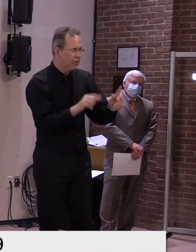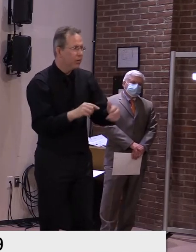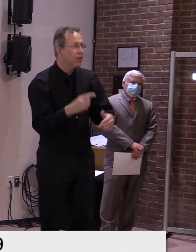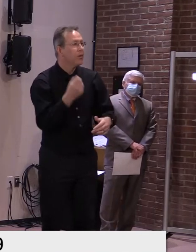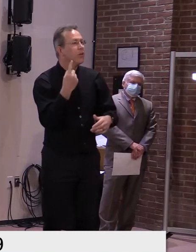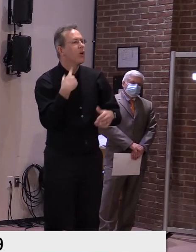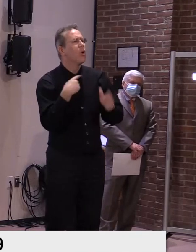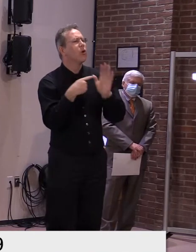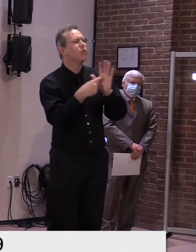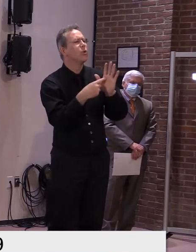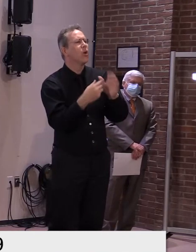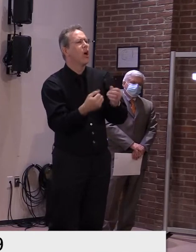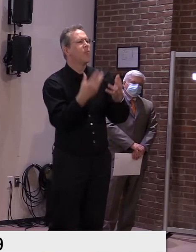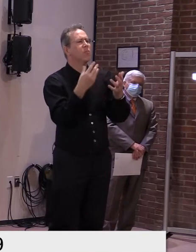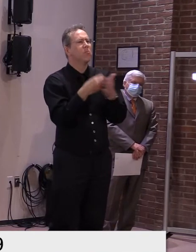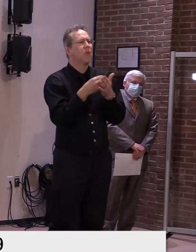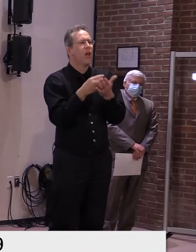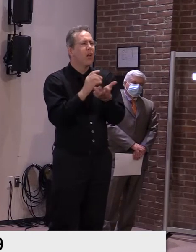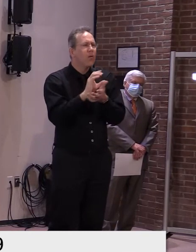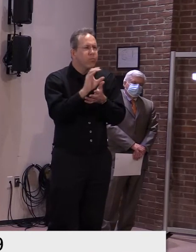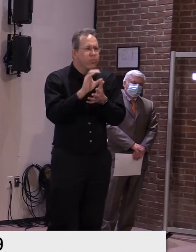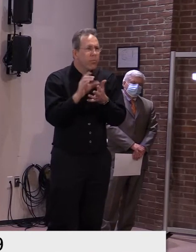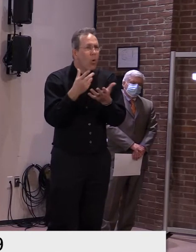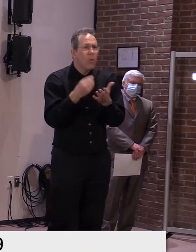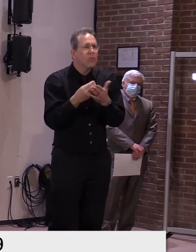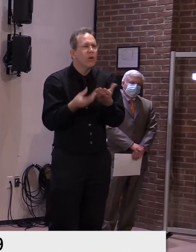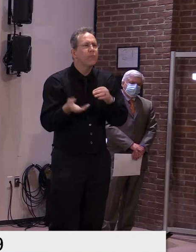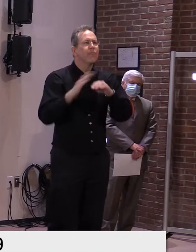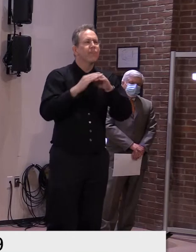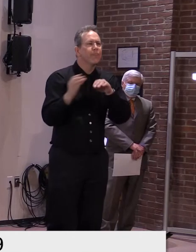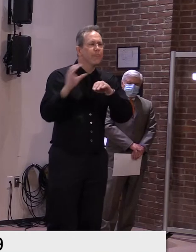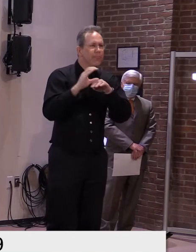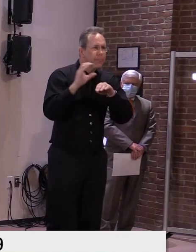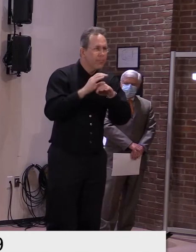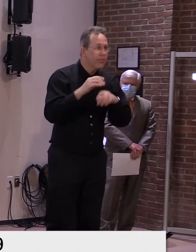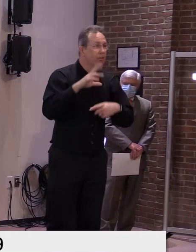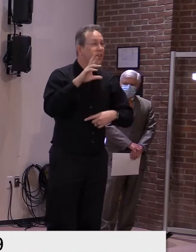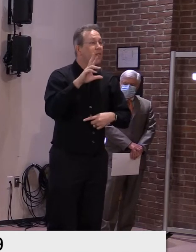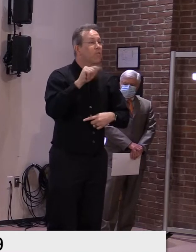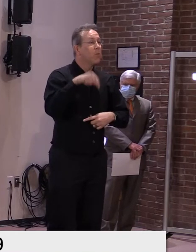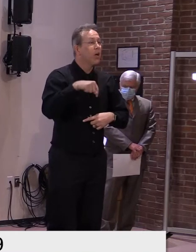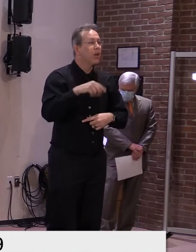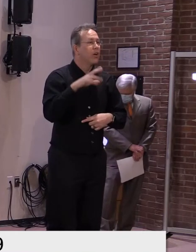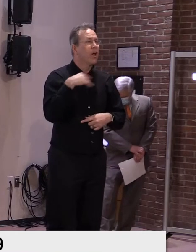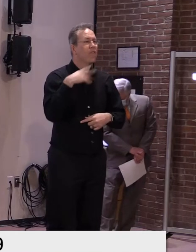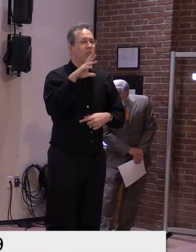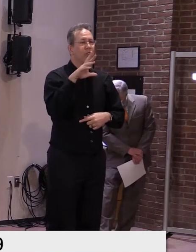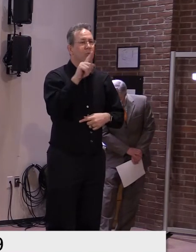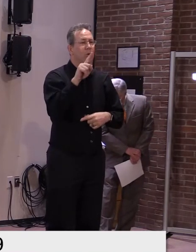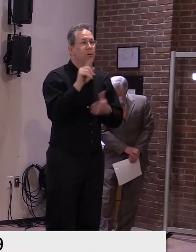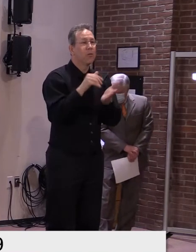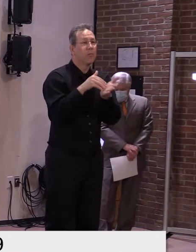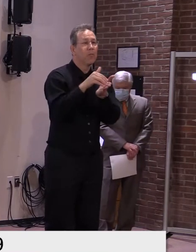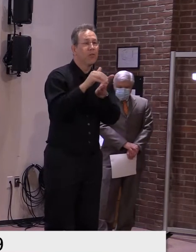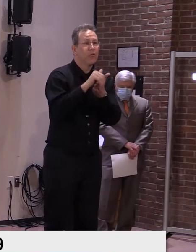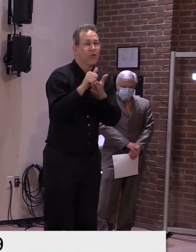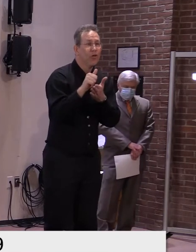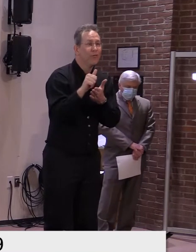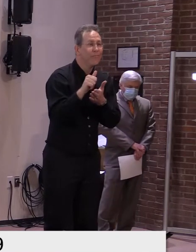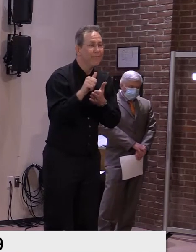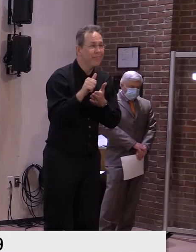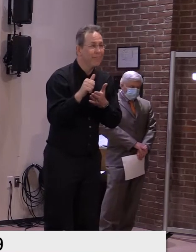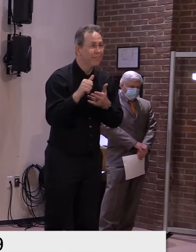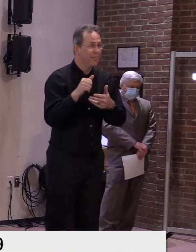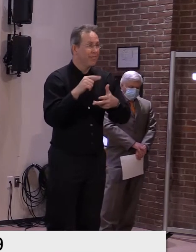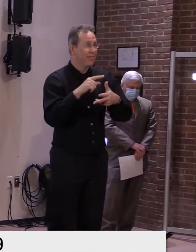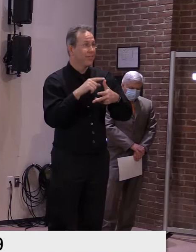each new package. Vermont received $31 million under ESSER-1 last spring. ESSER-2, which came